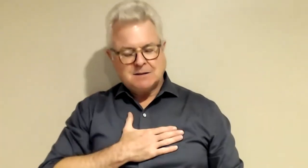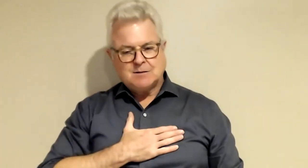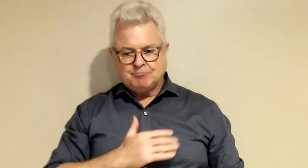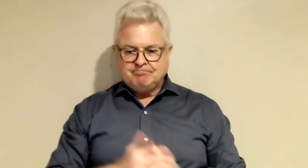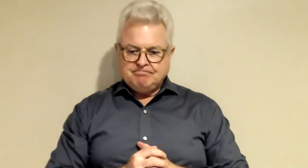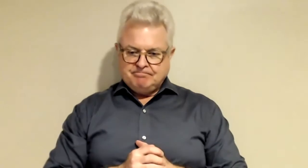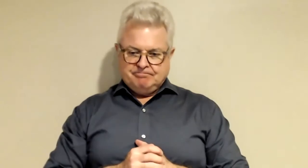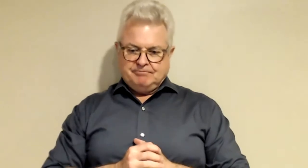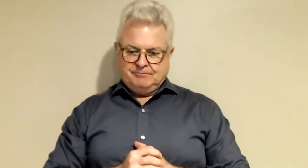upon us where we are at higher risk.